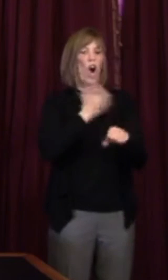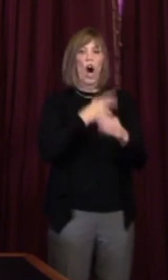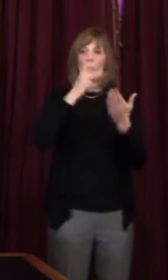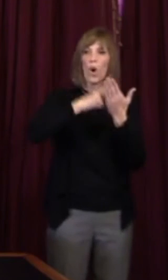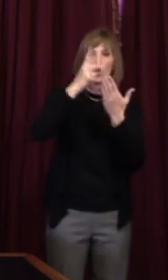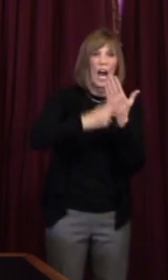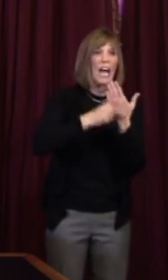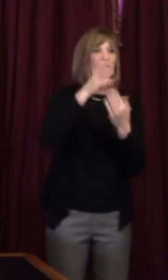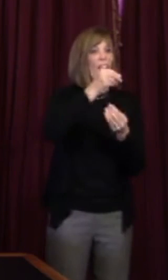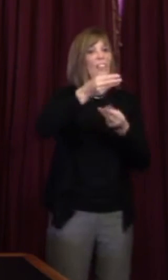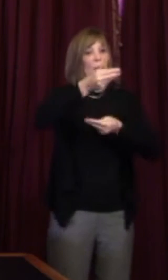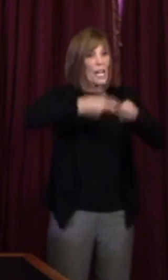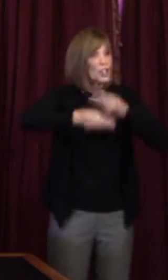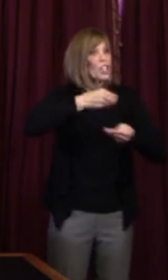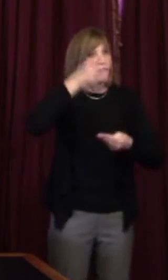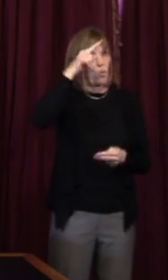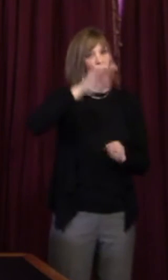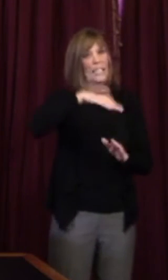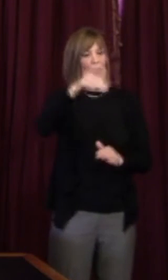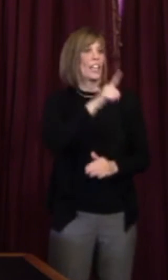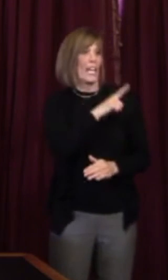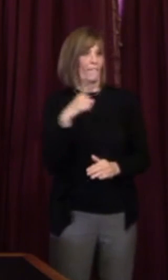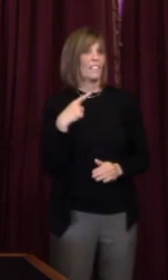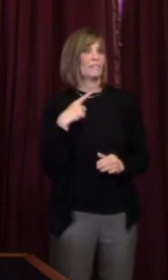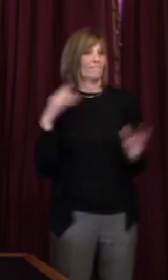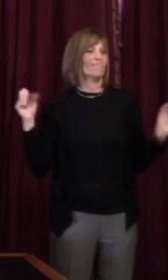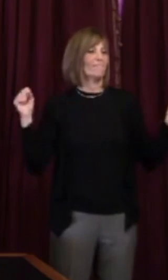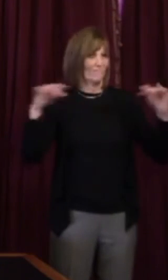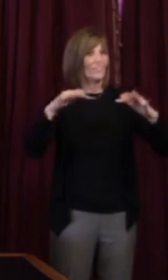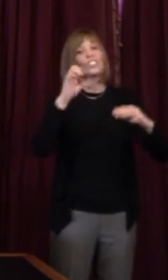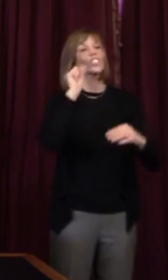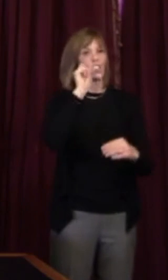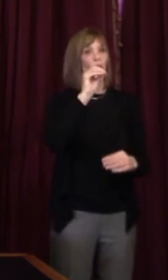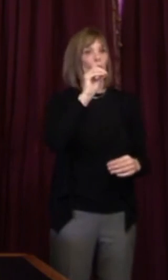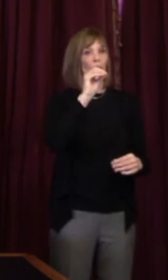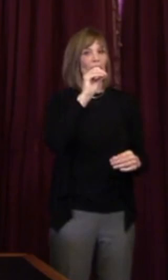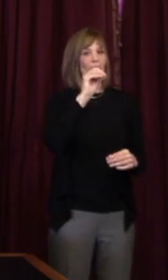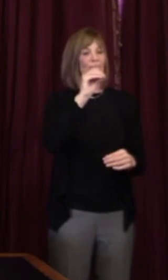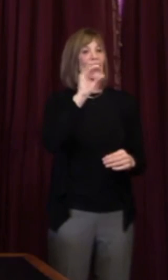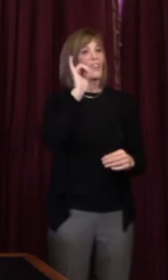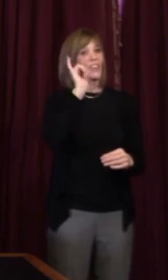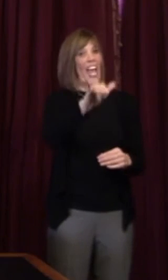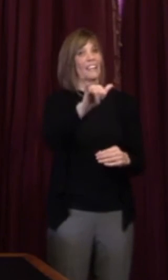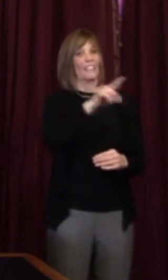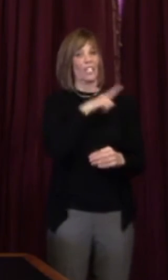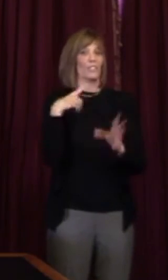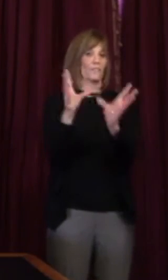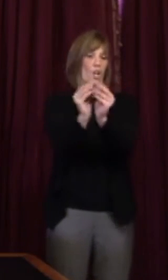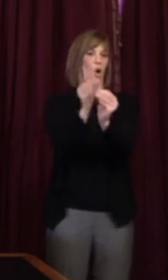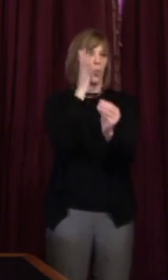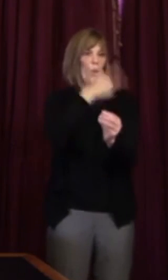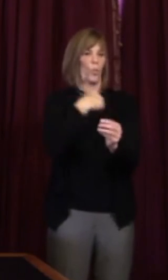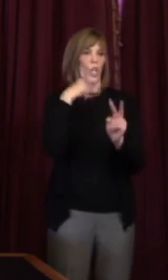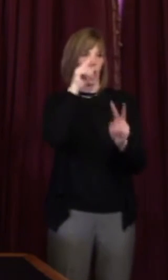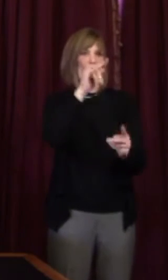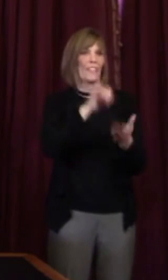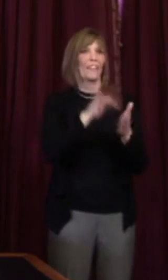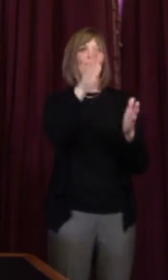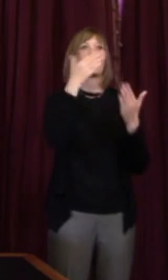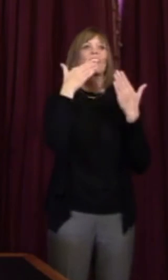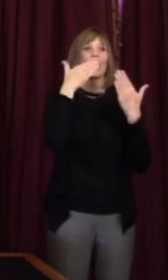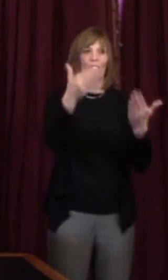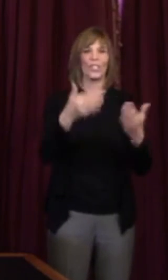program and the budget for the next legislative session, and that will be a part of what we look at. Thank